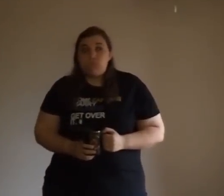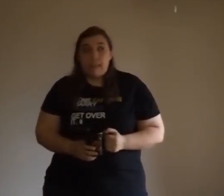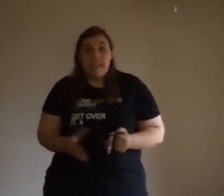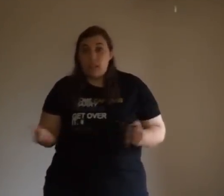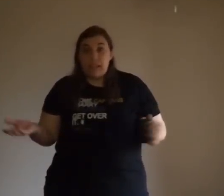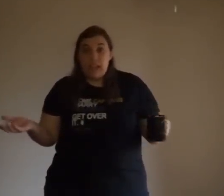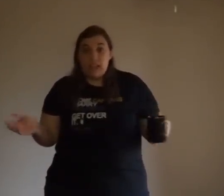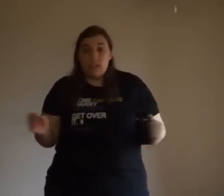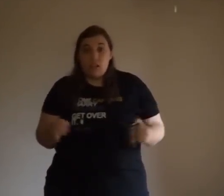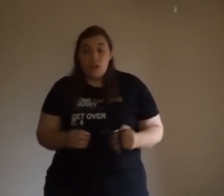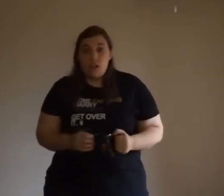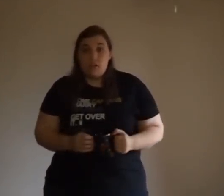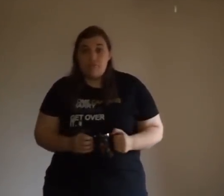And that's all I got.